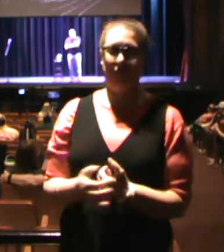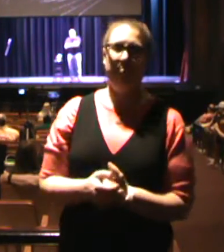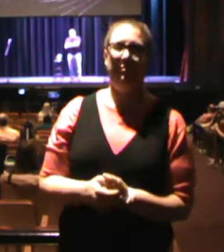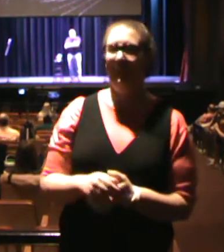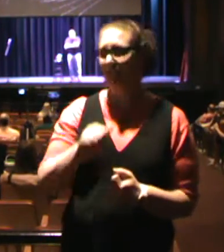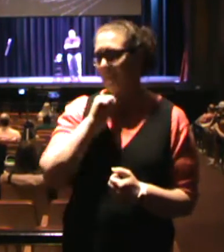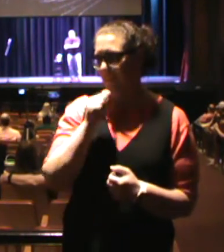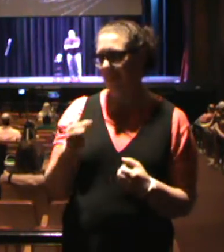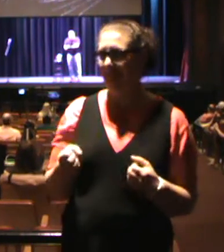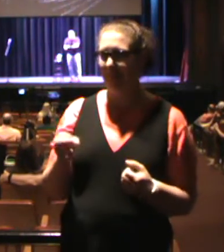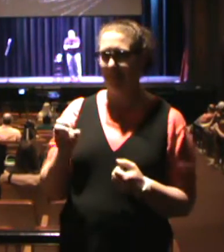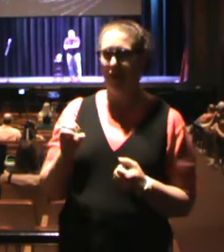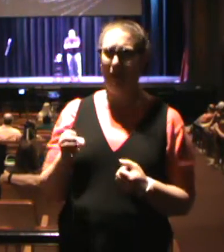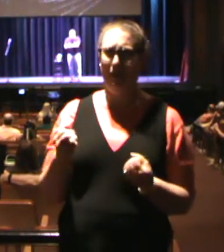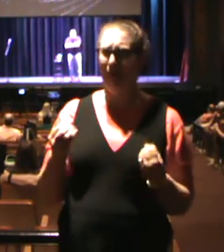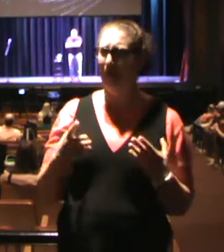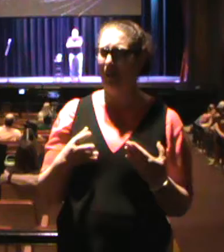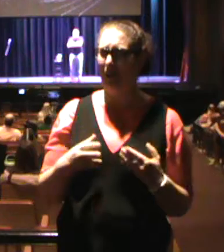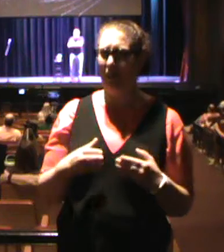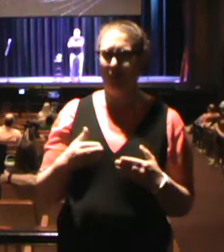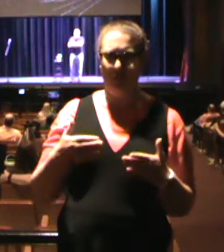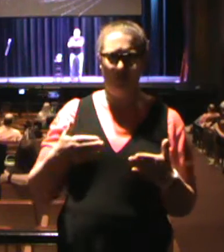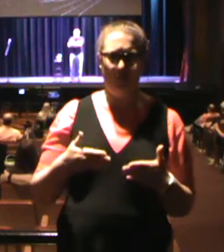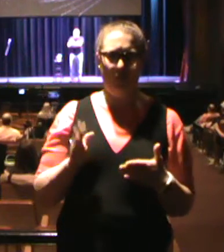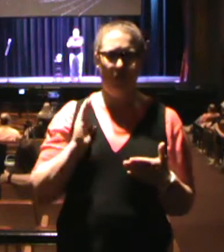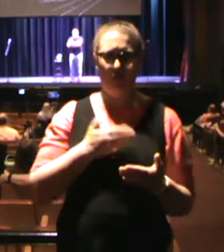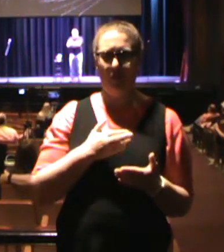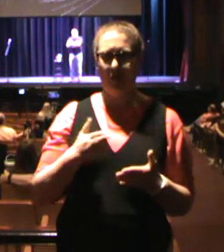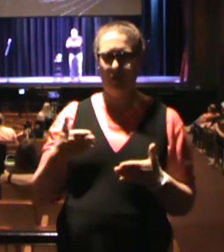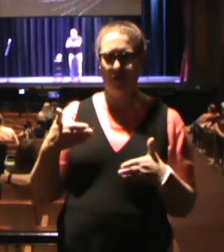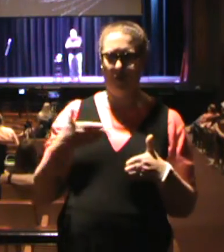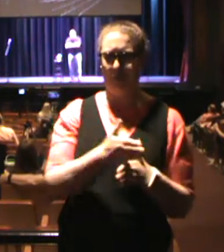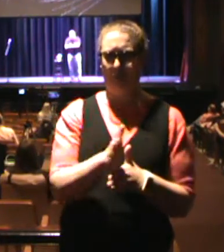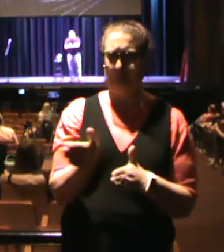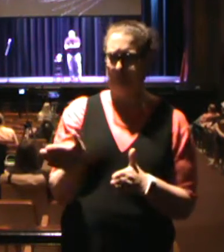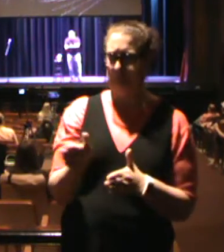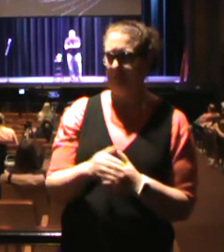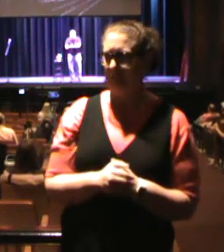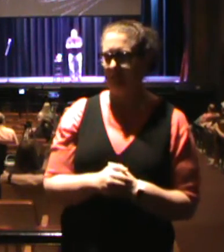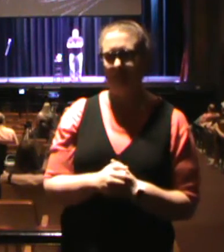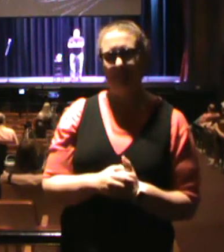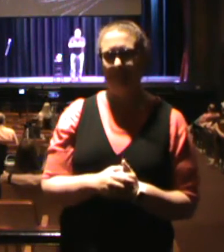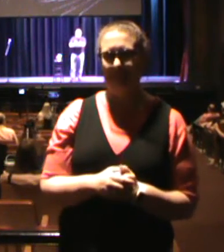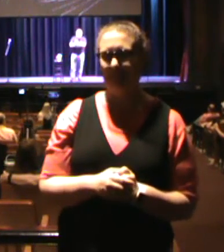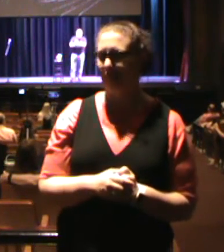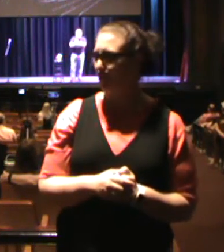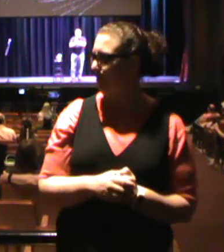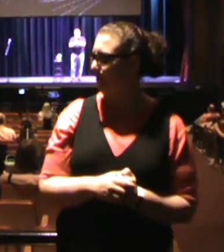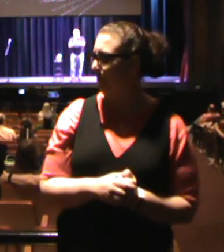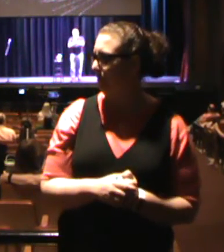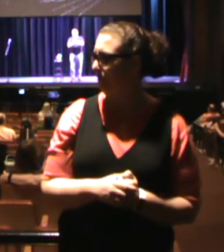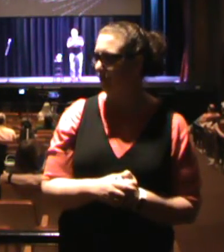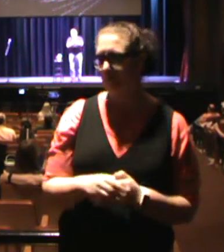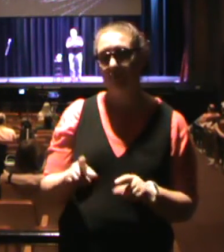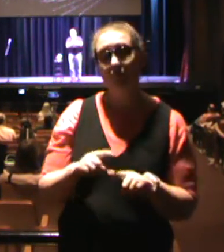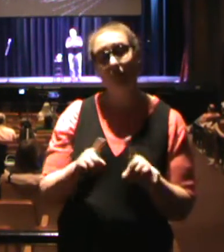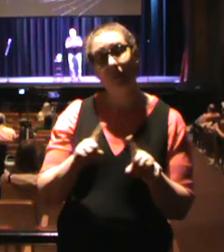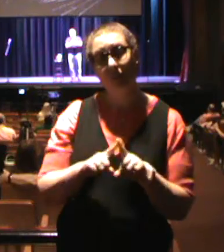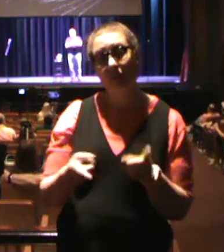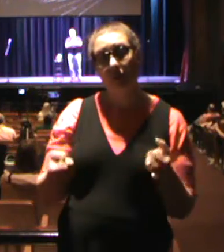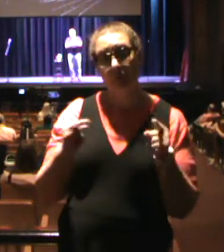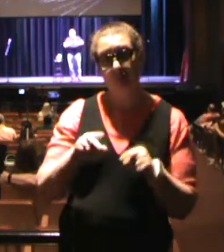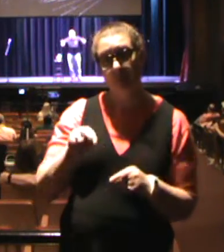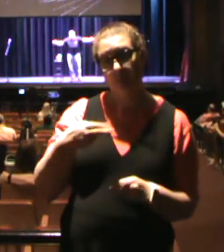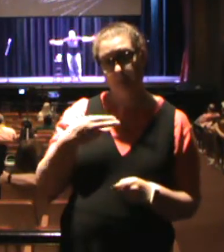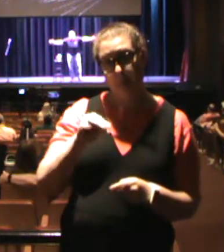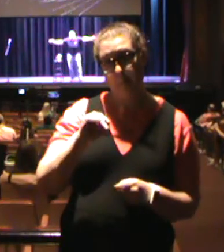take much to get us off of track. Don't make me point at you either, all right? I'm just saying. But when Nehemiah